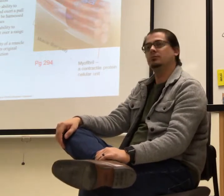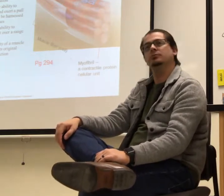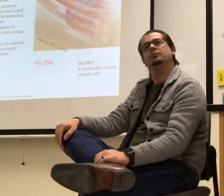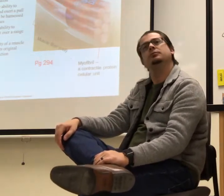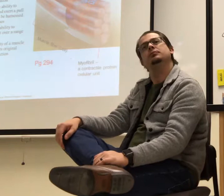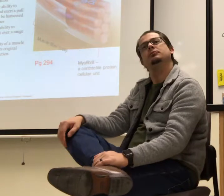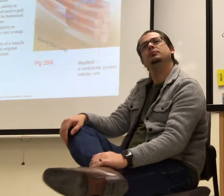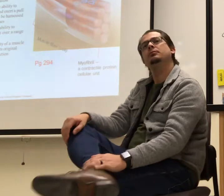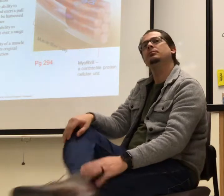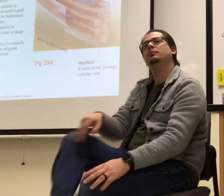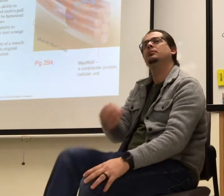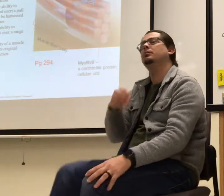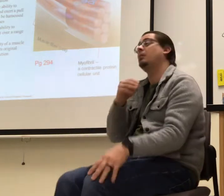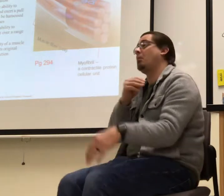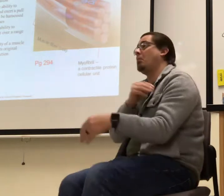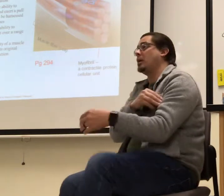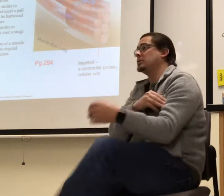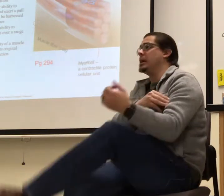generate tension